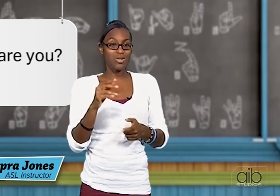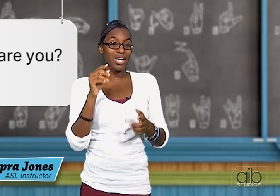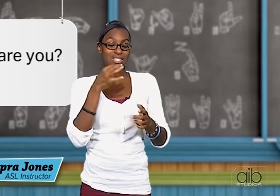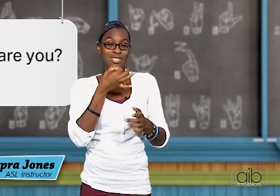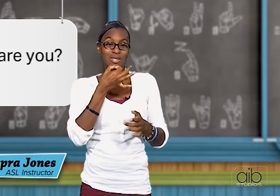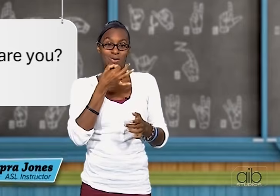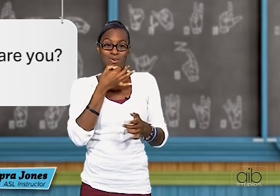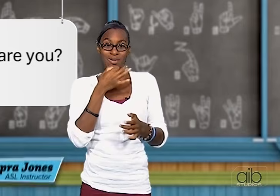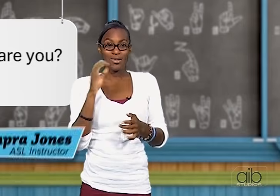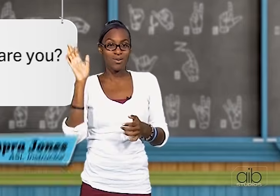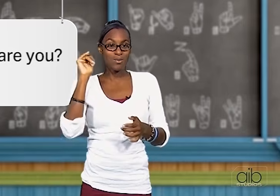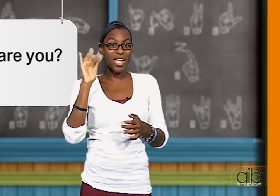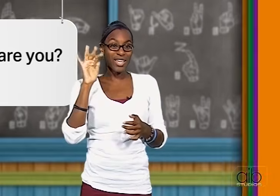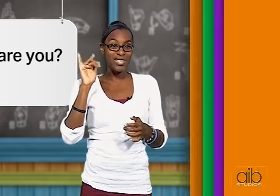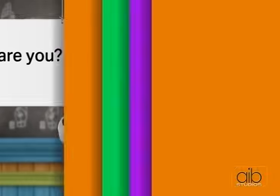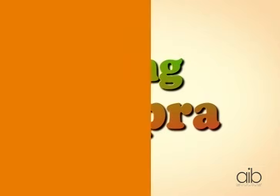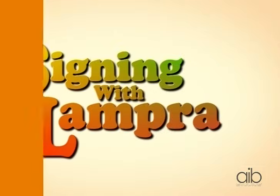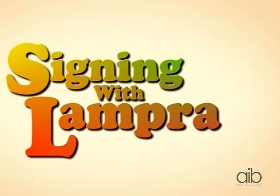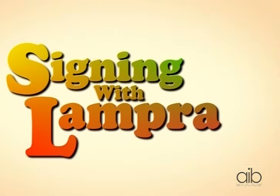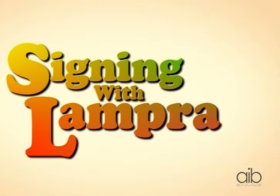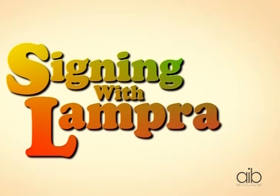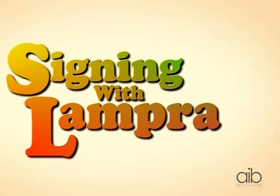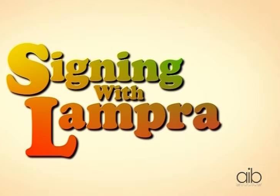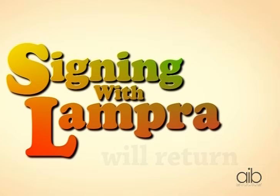guys soon. Bye.